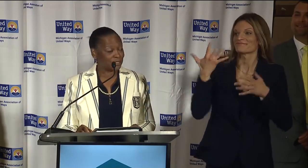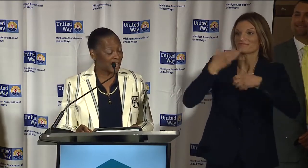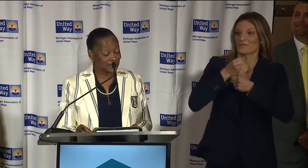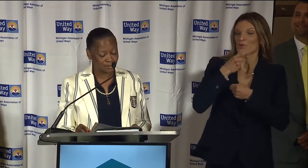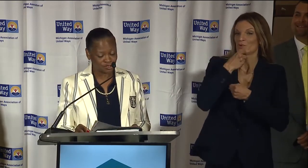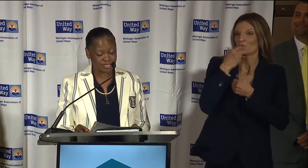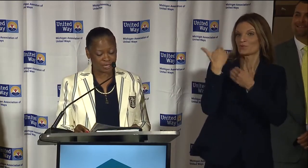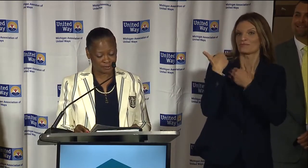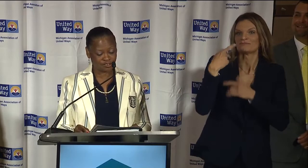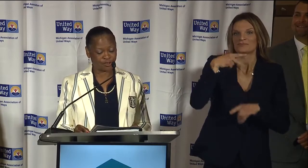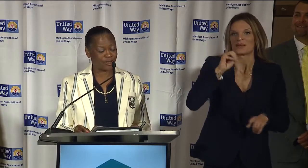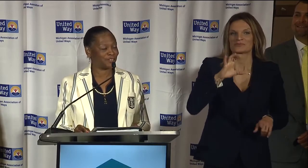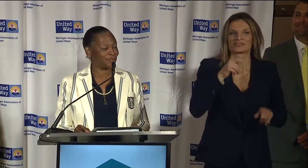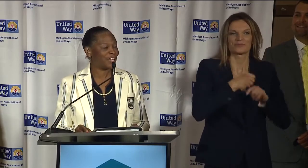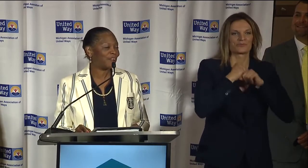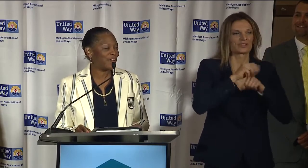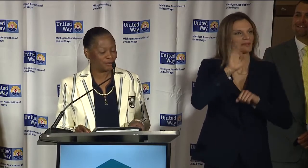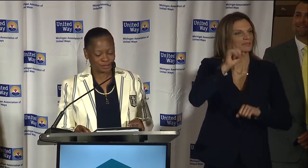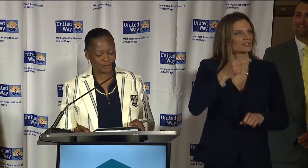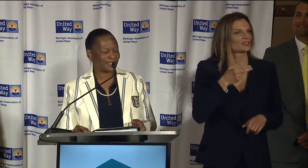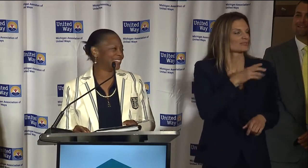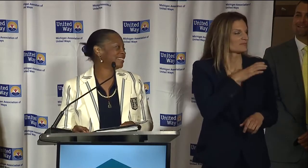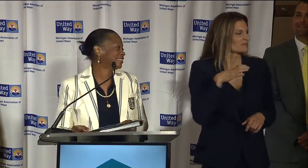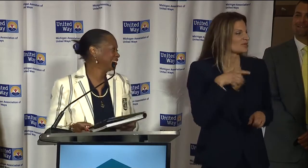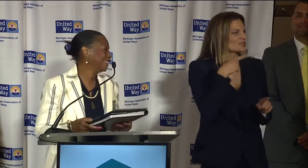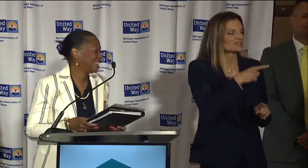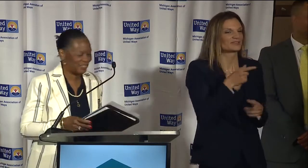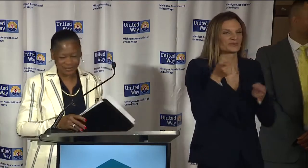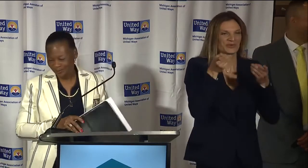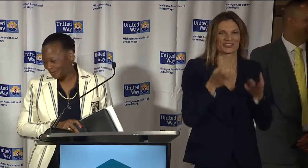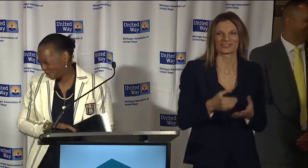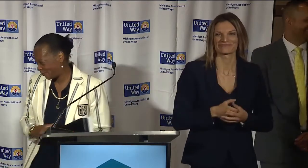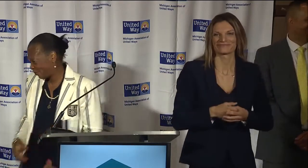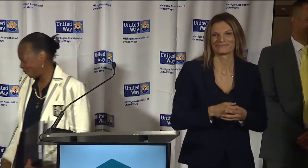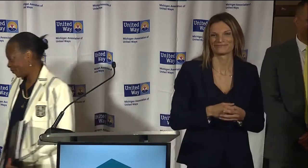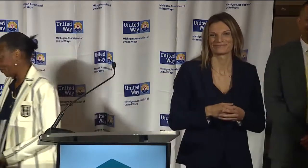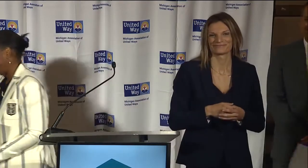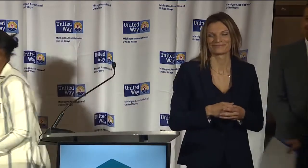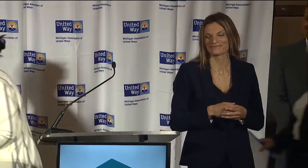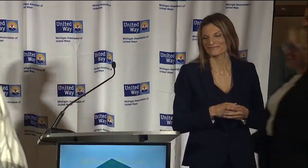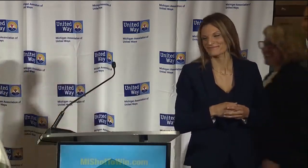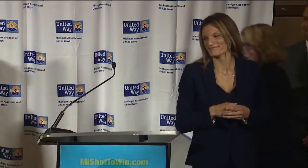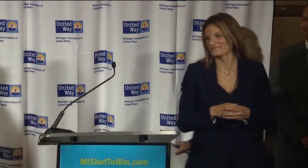from Protect Michigan Commission Director Carrie Ebersol Singh.